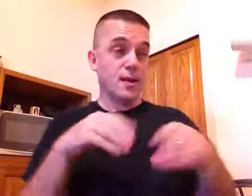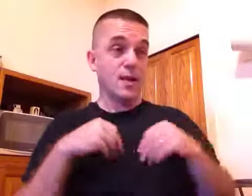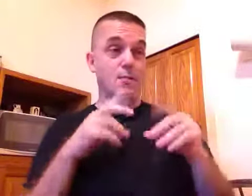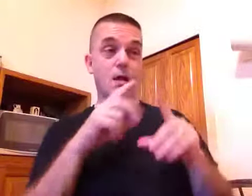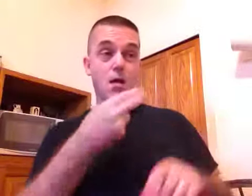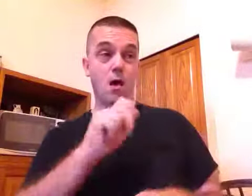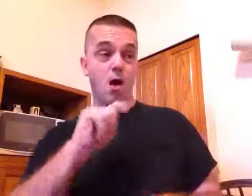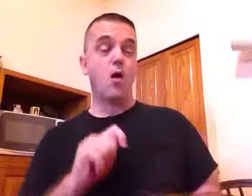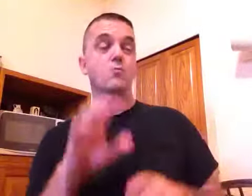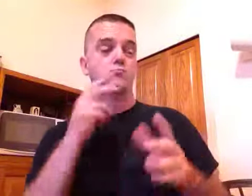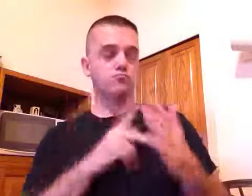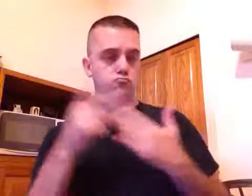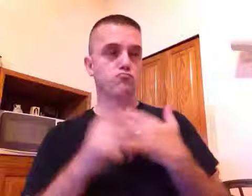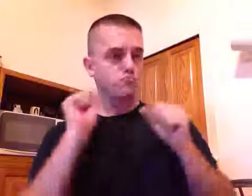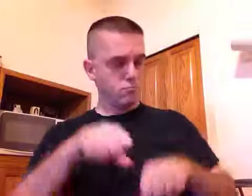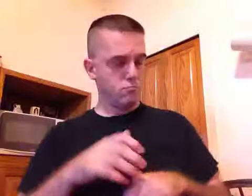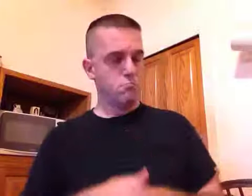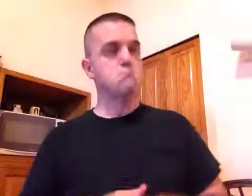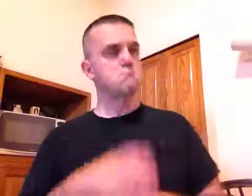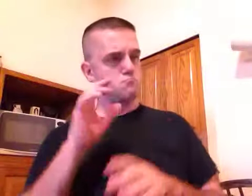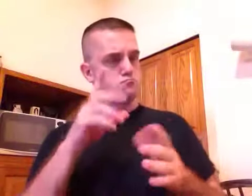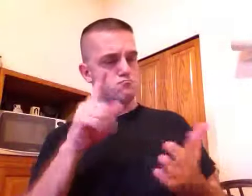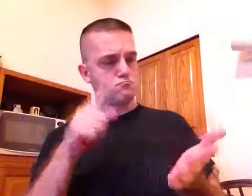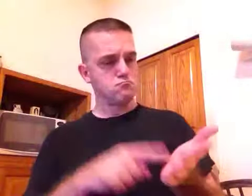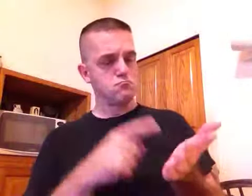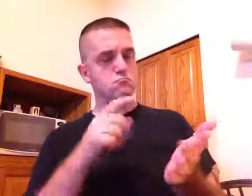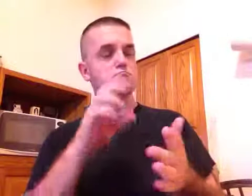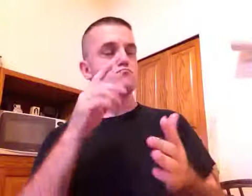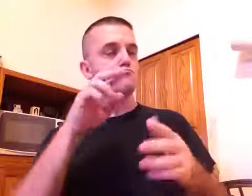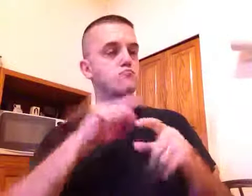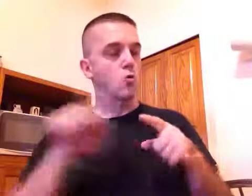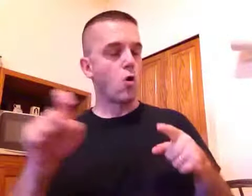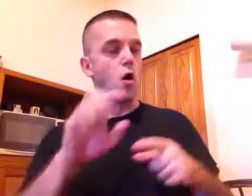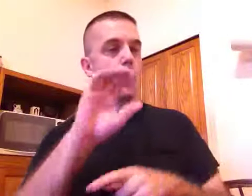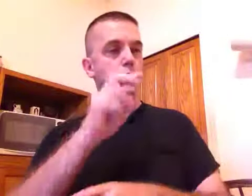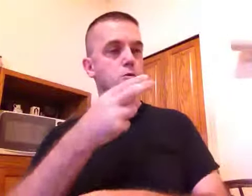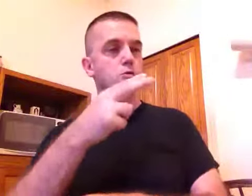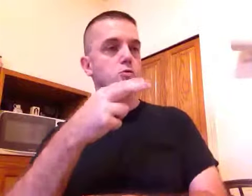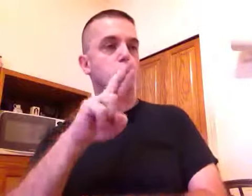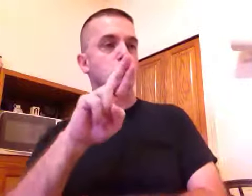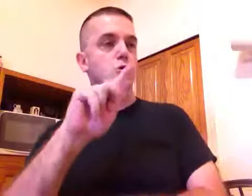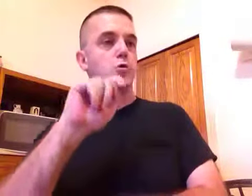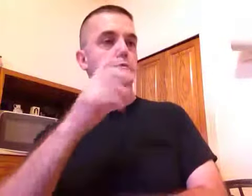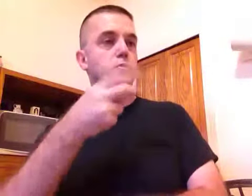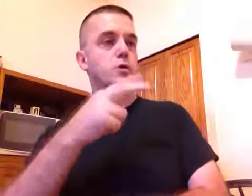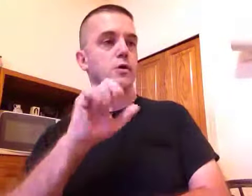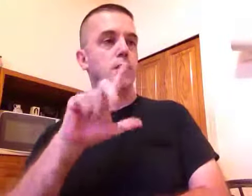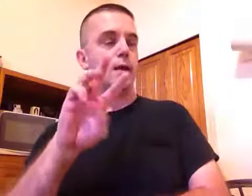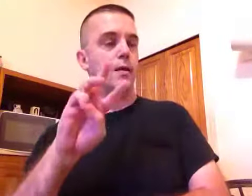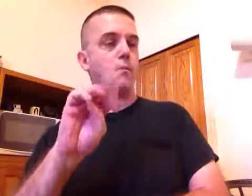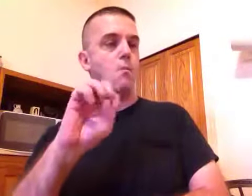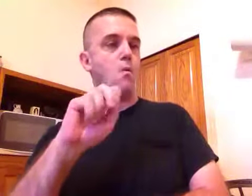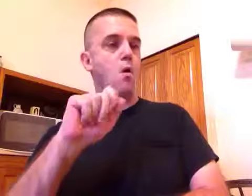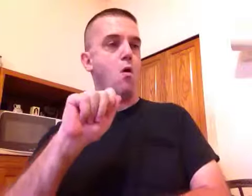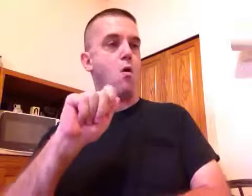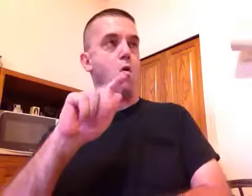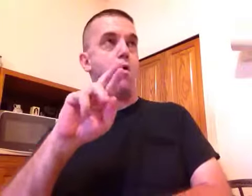get you through. So what I would tell you to do is call Churchill Mortgage or go to churchillmortgage.com and get in touch with them and see